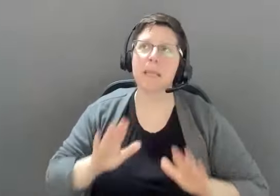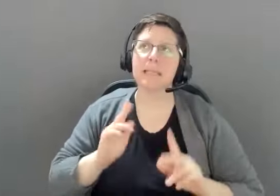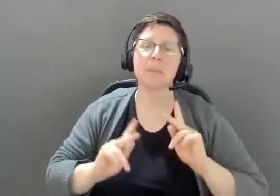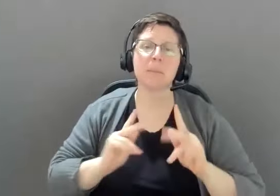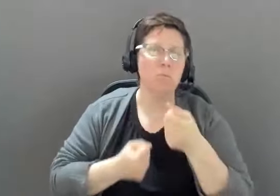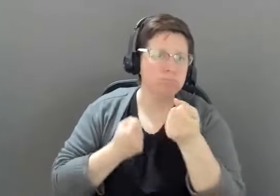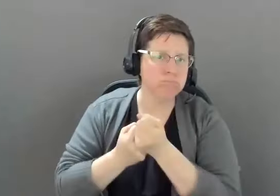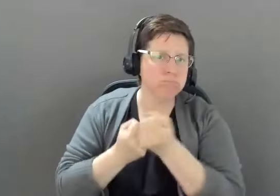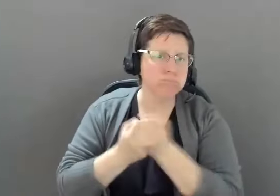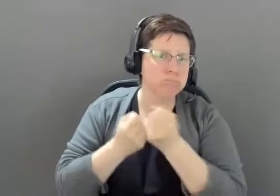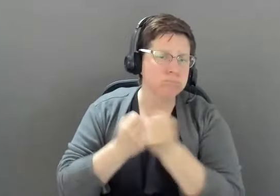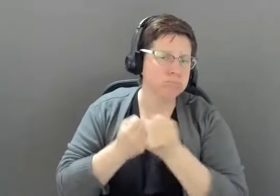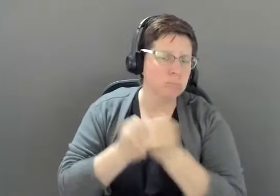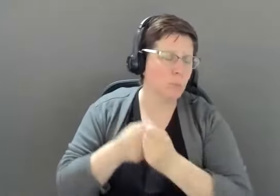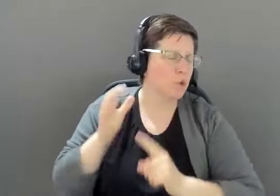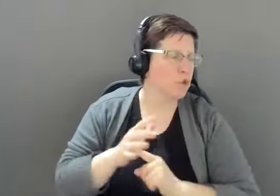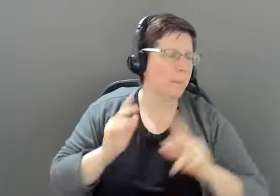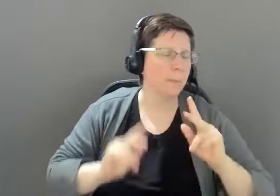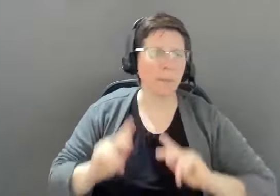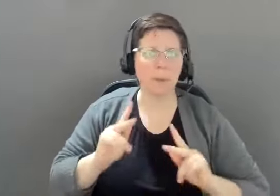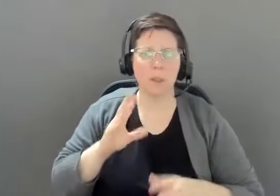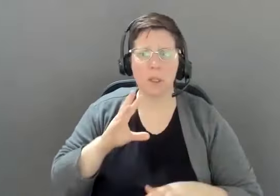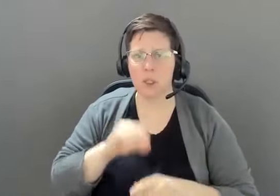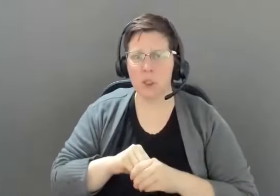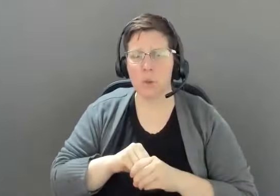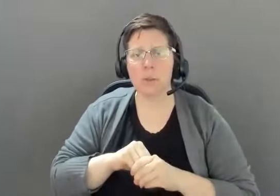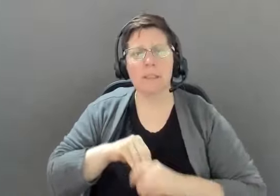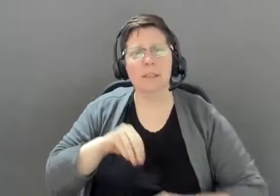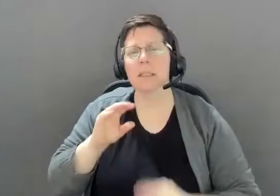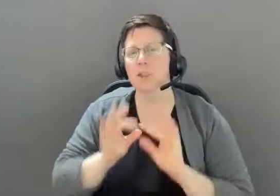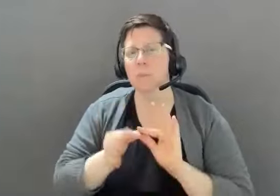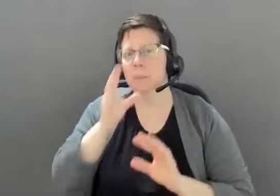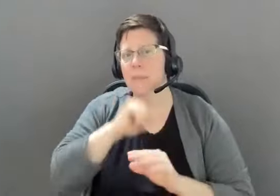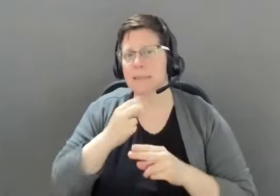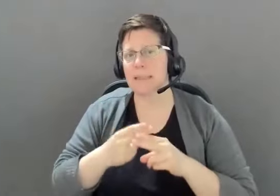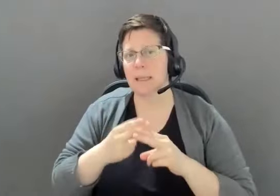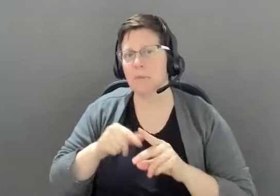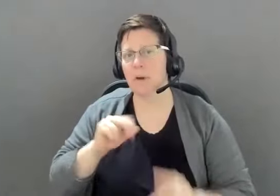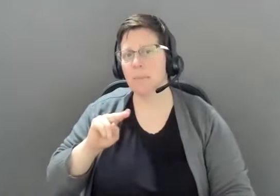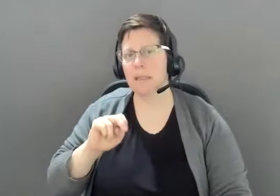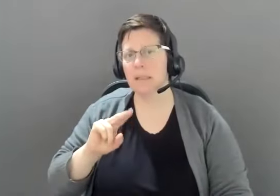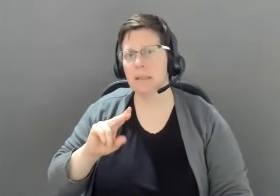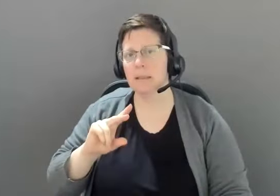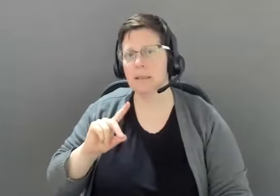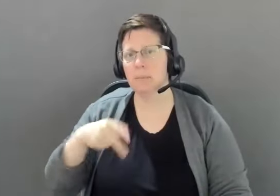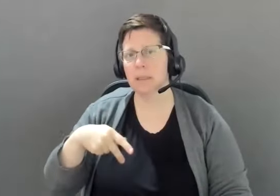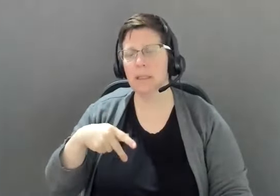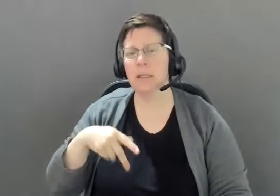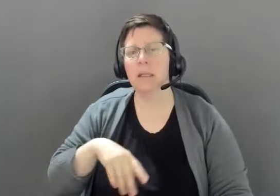Commons side who we benefited from included Laurel Collins from the NDP, Randall Garrison from the NDP,